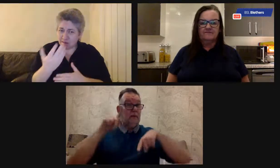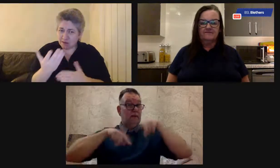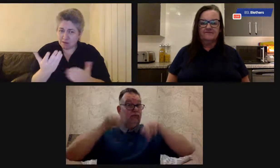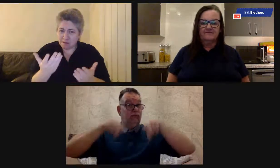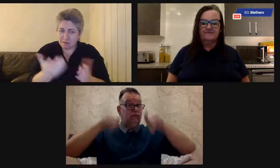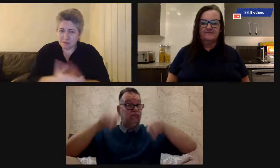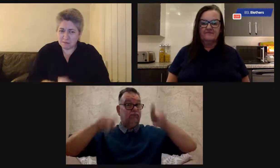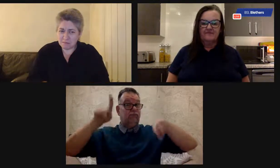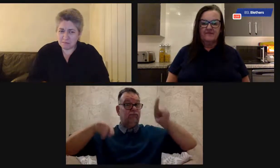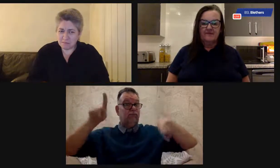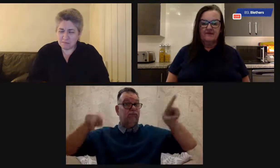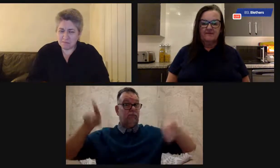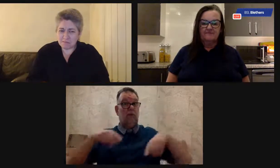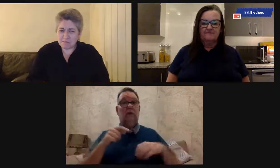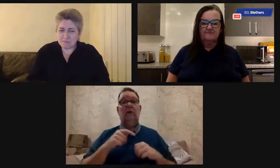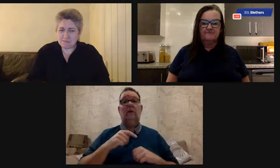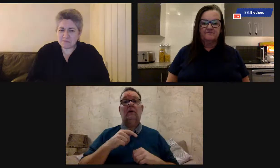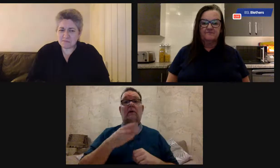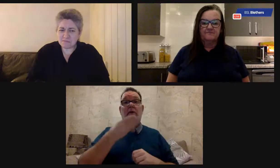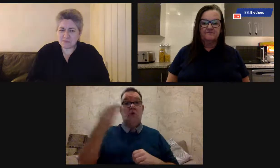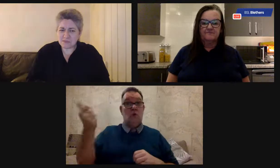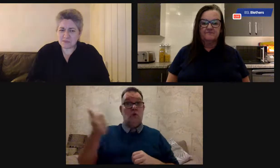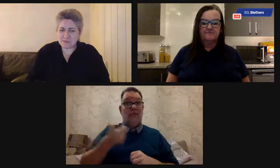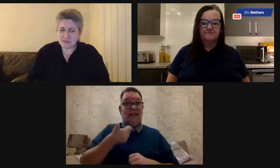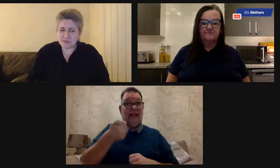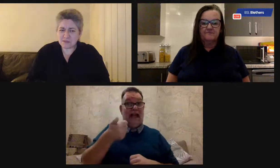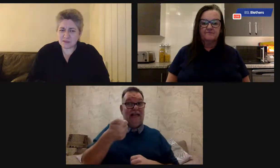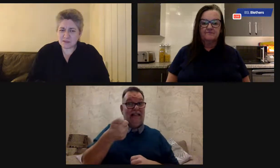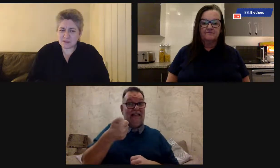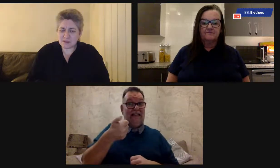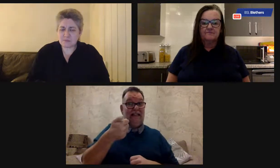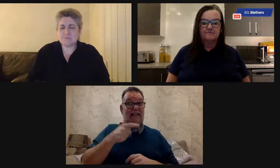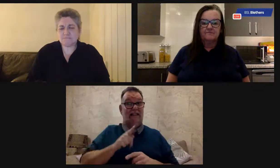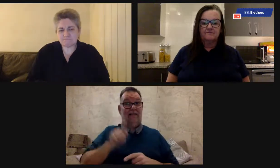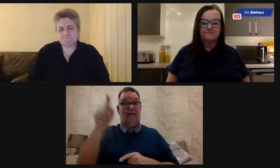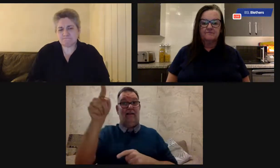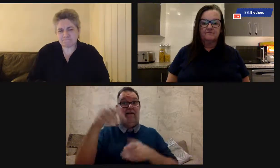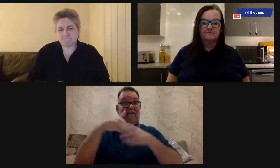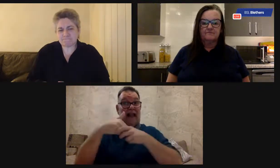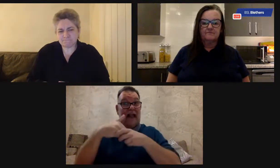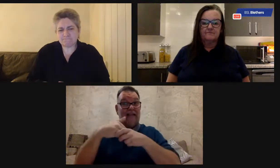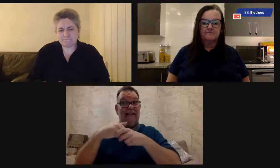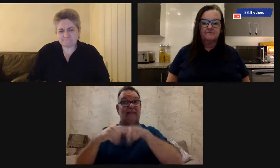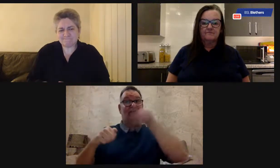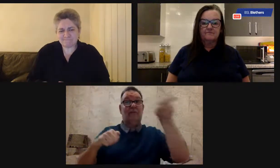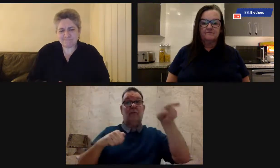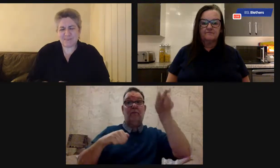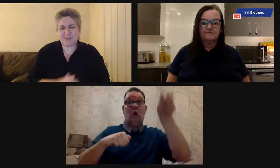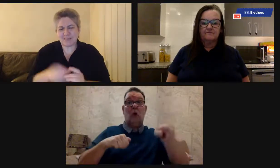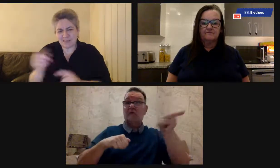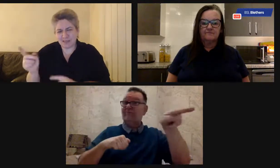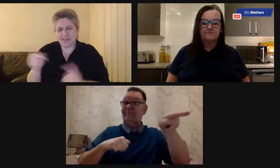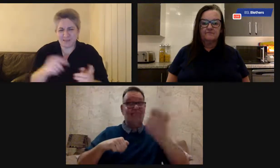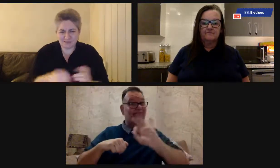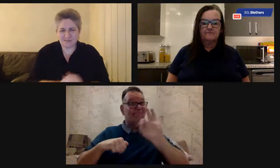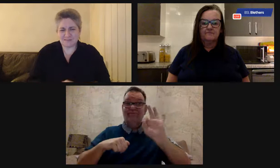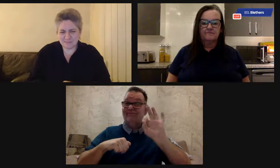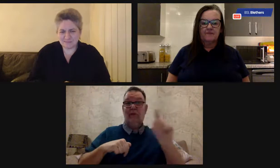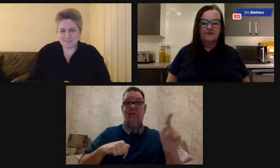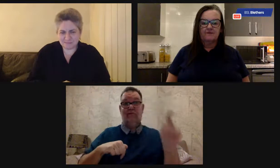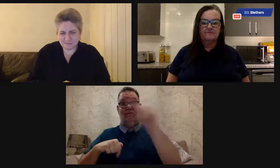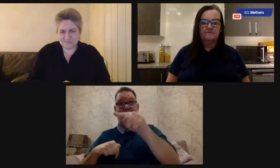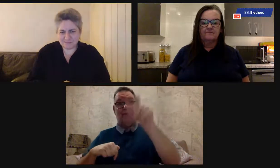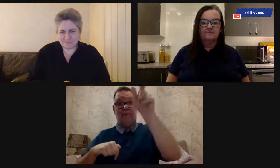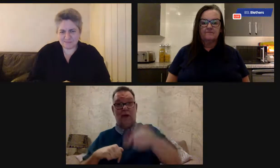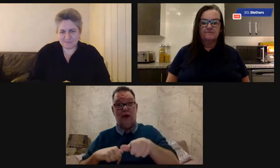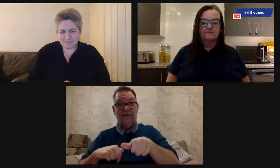I'm just curious. Well, Avril, you're absolutely right. Everybody's different. Some text a friend, and